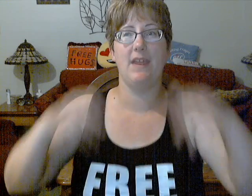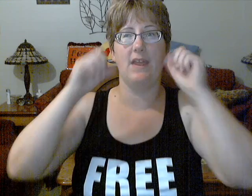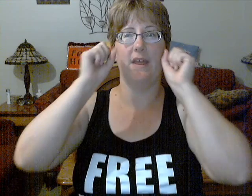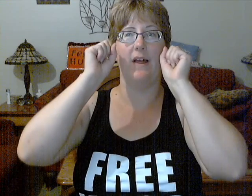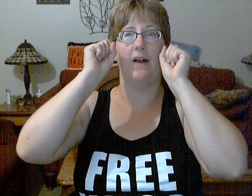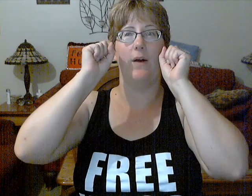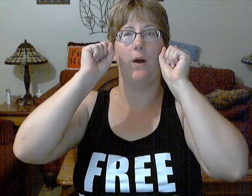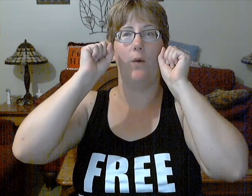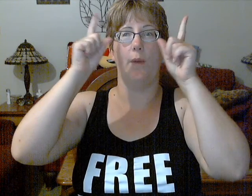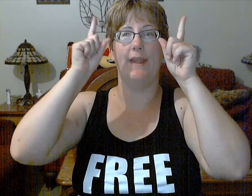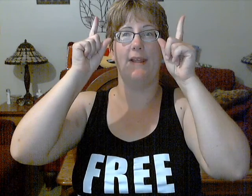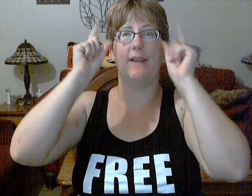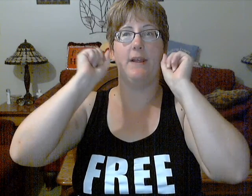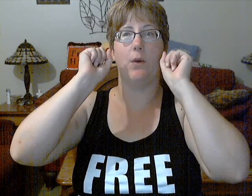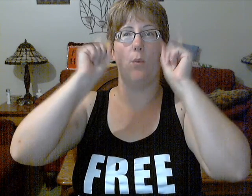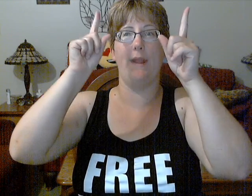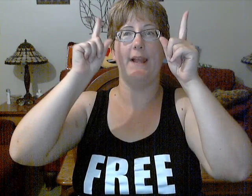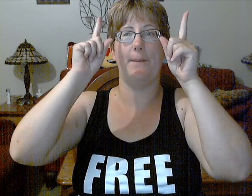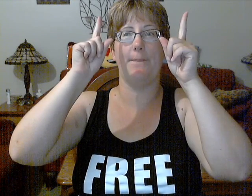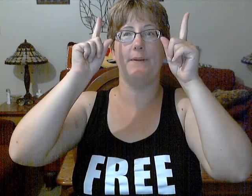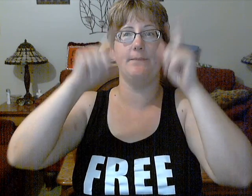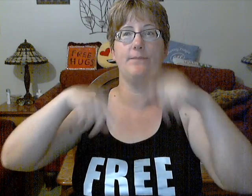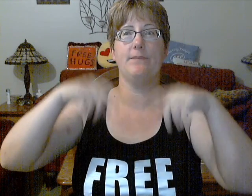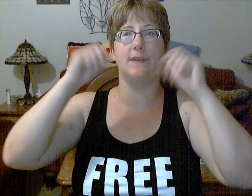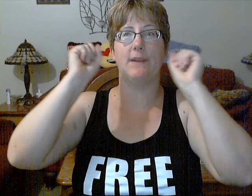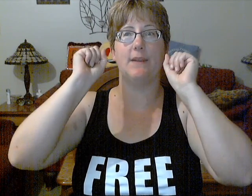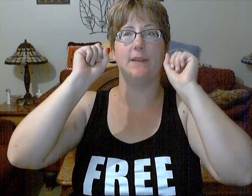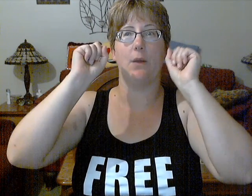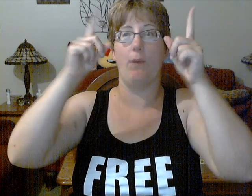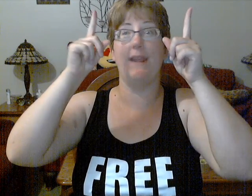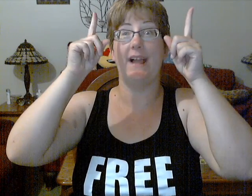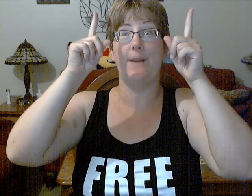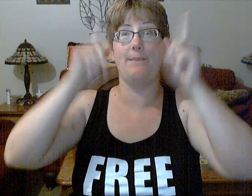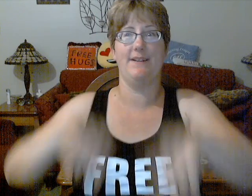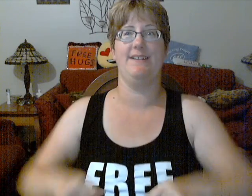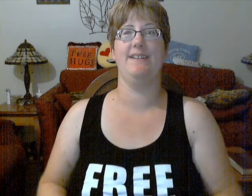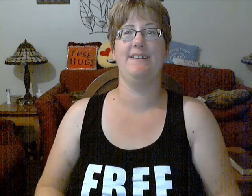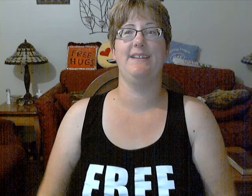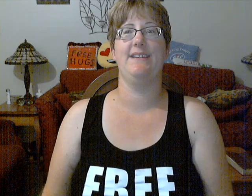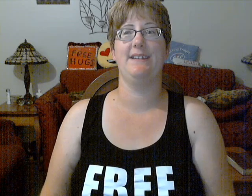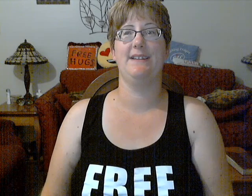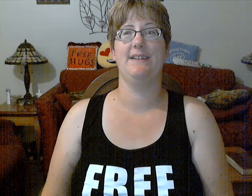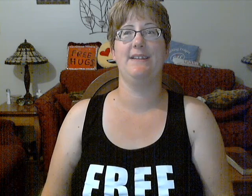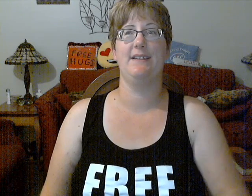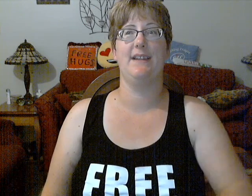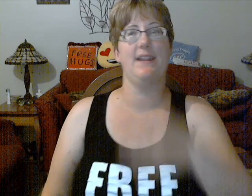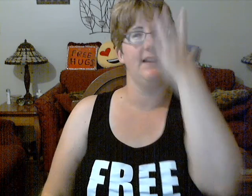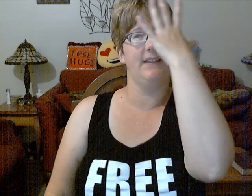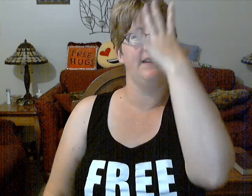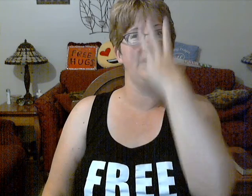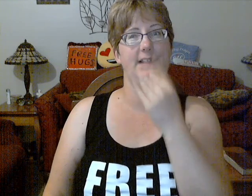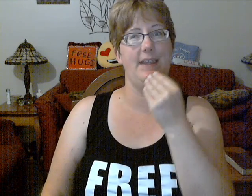Wake. Wake up. Wake up. Sleep.